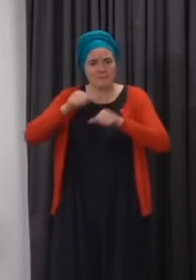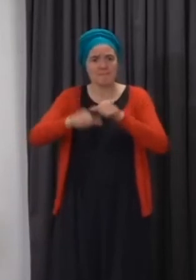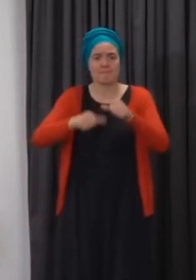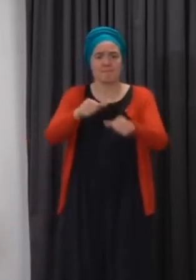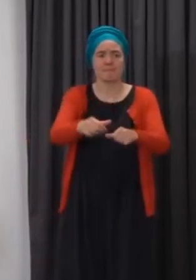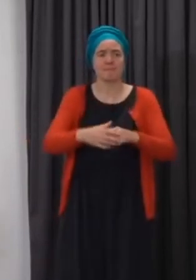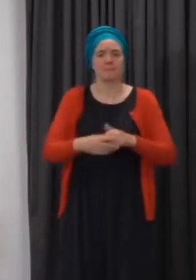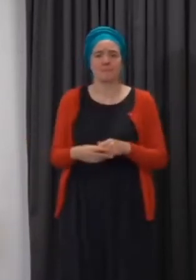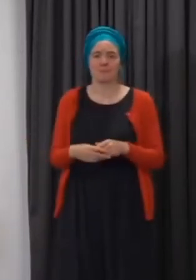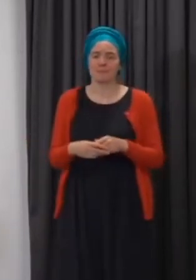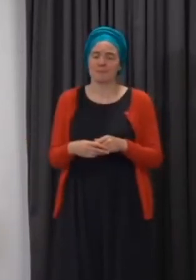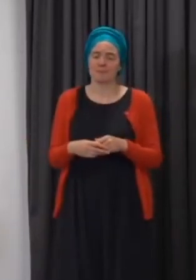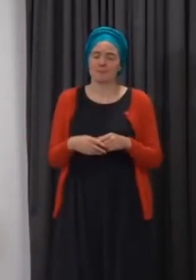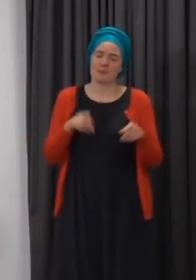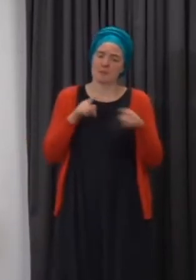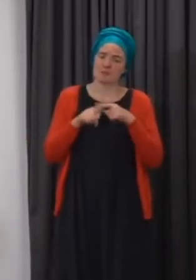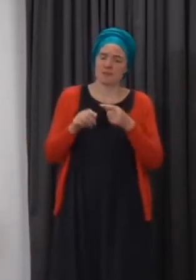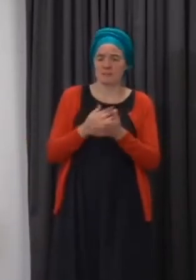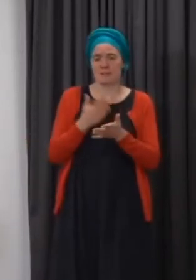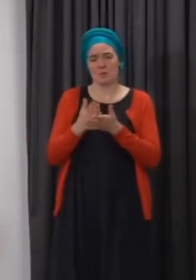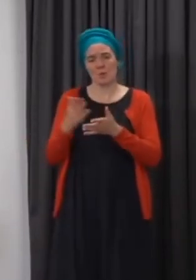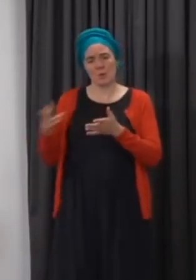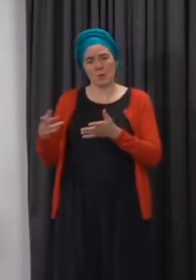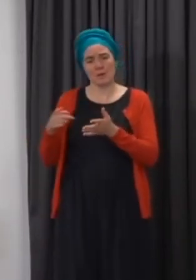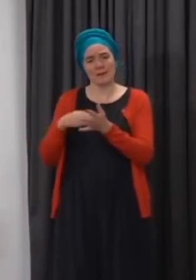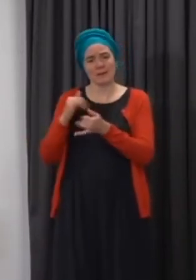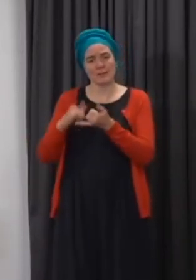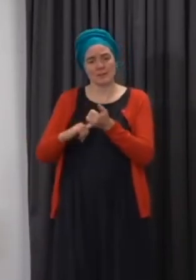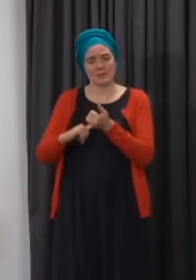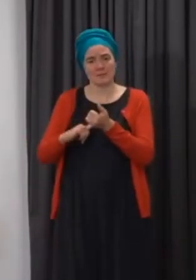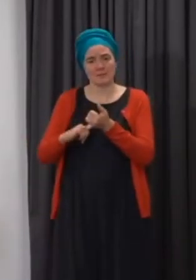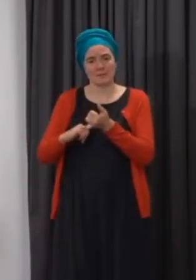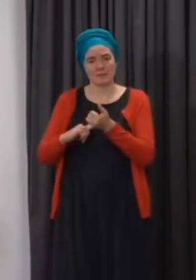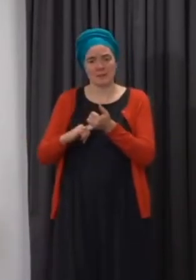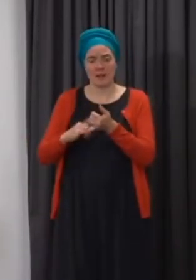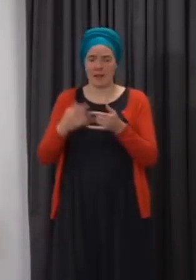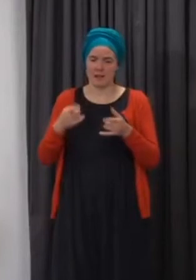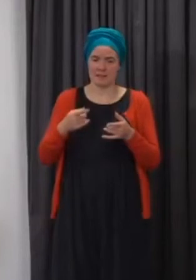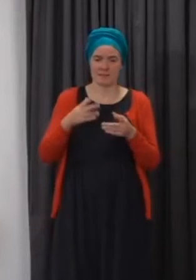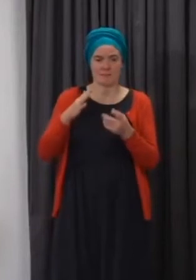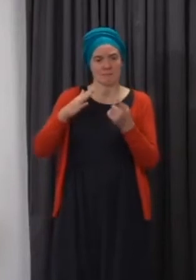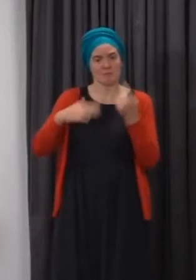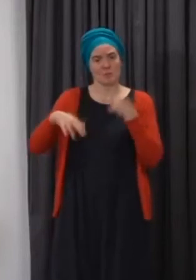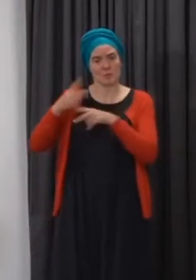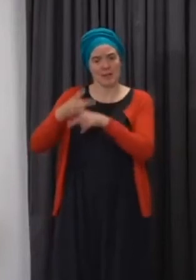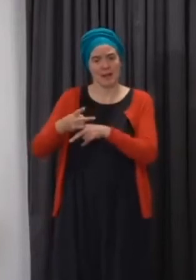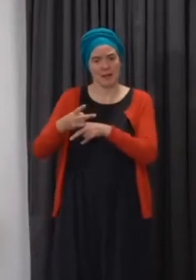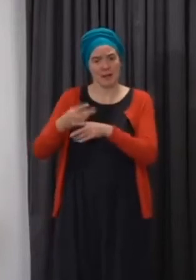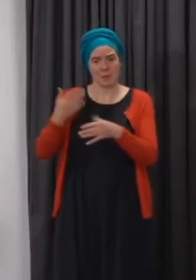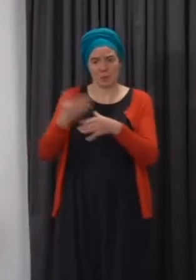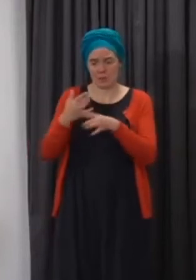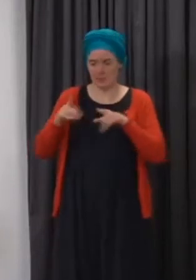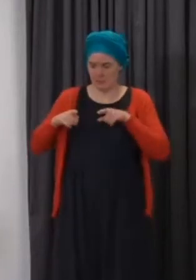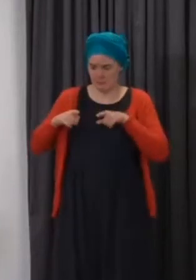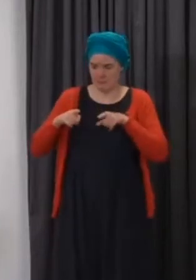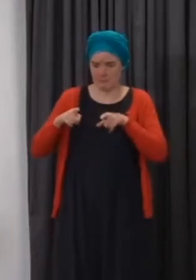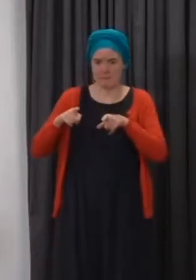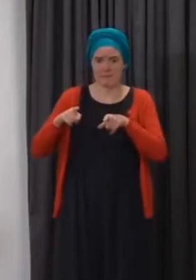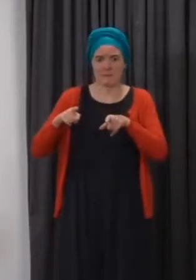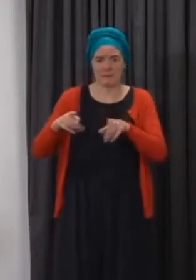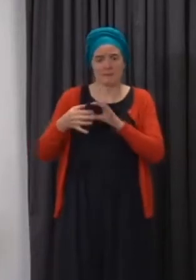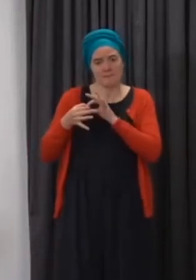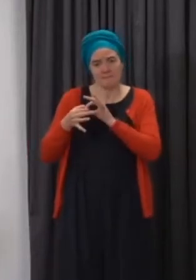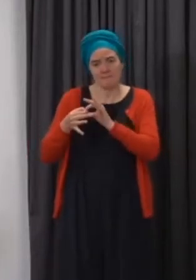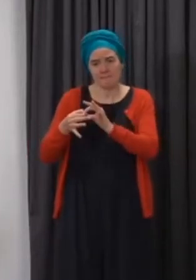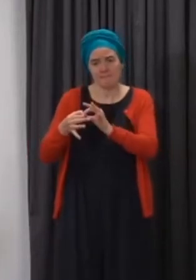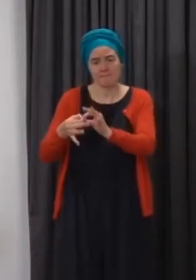to make sure that we're able to look at the way in which the NHS works alongside social care at this stage. We have had to adapt our guidance along the way